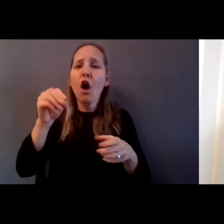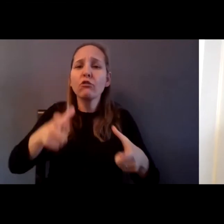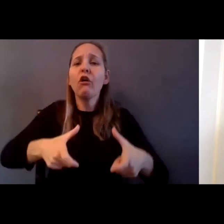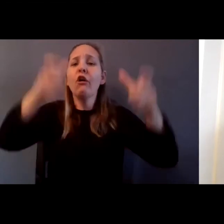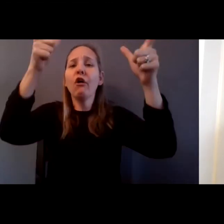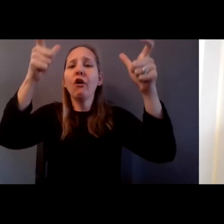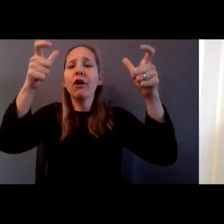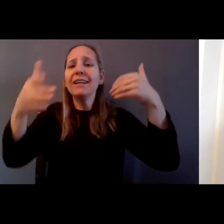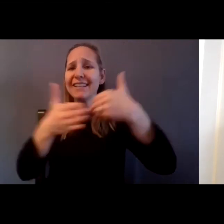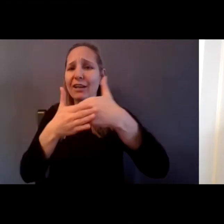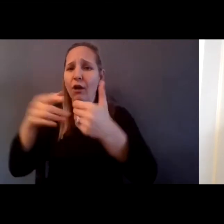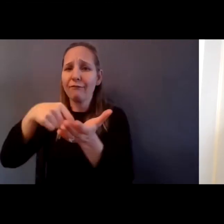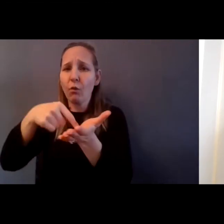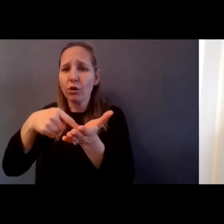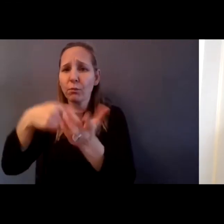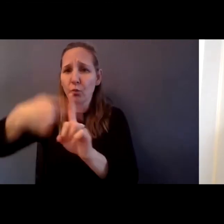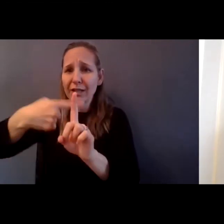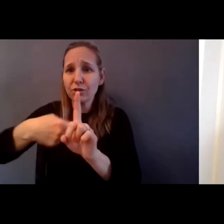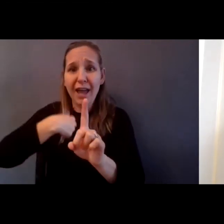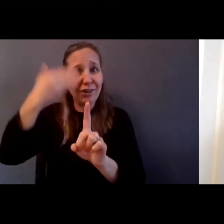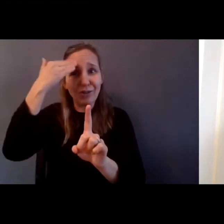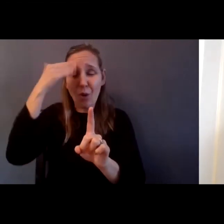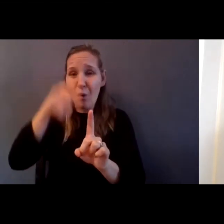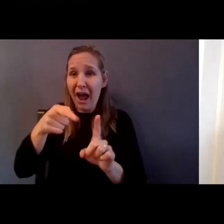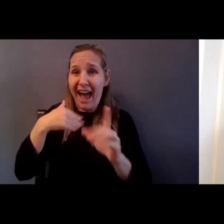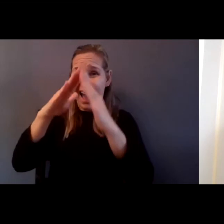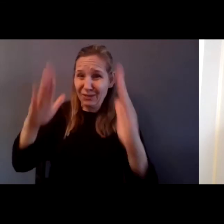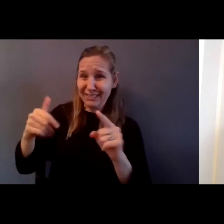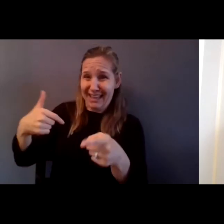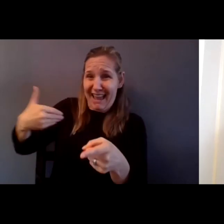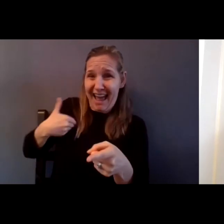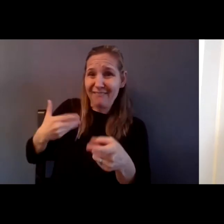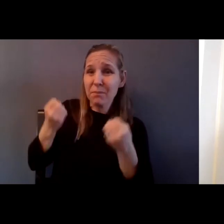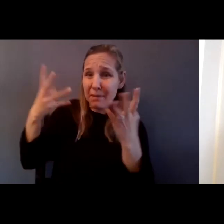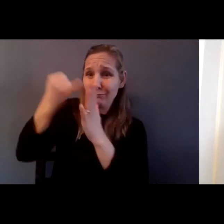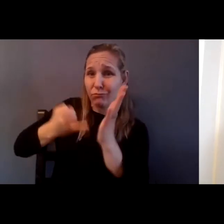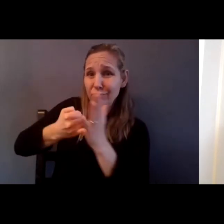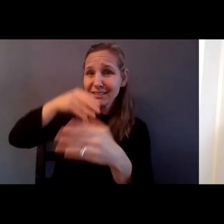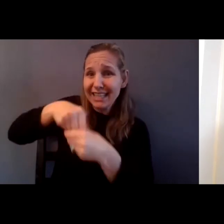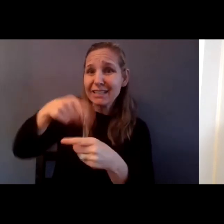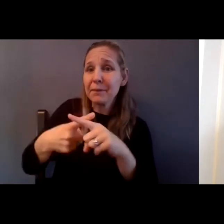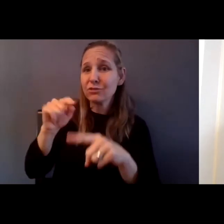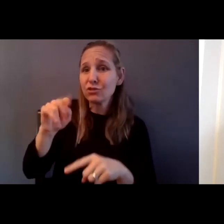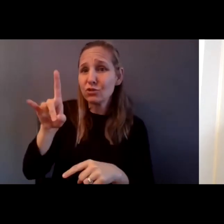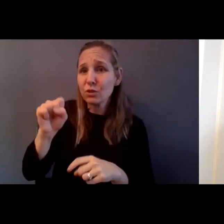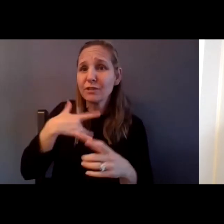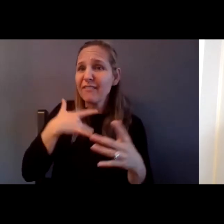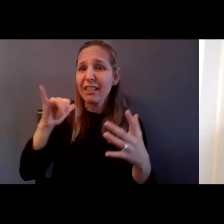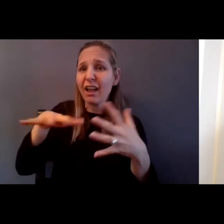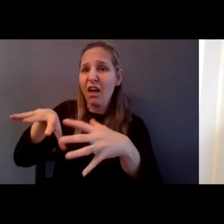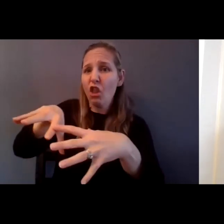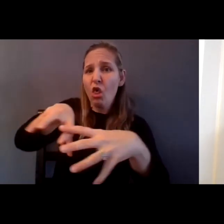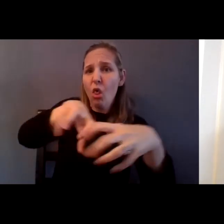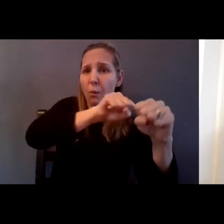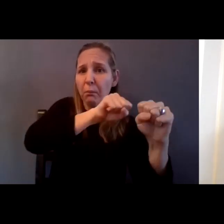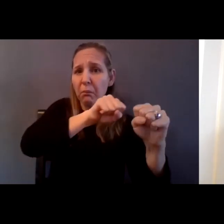stock that I know houses a high concentration of artists and artist studios. Our arts communities and organizations are creating space